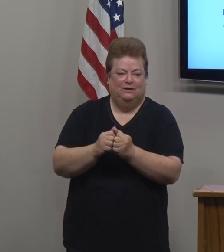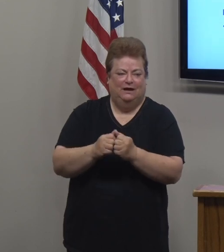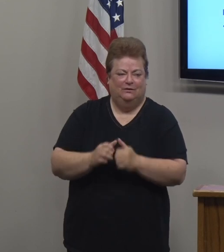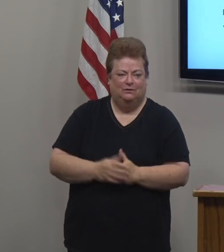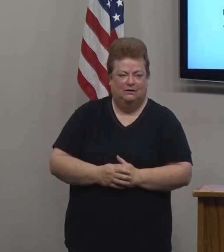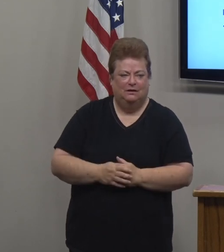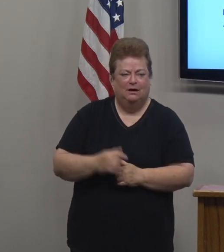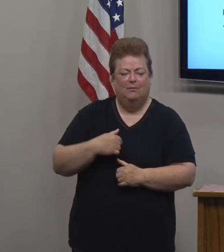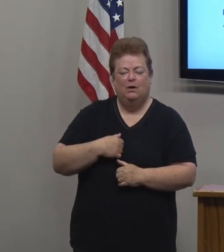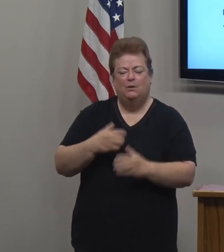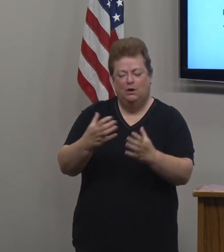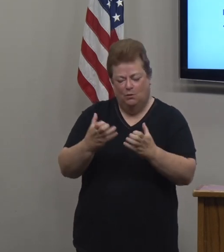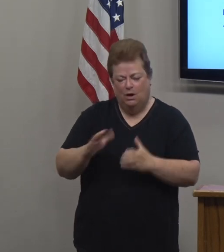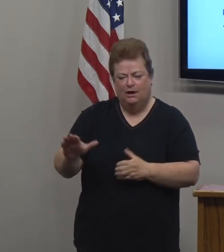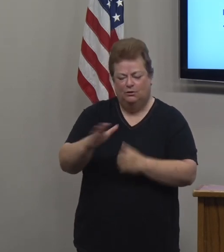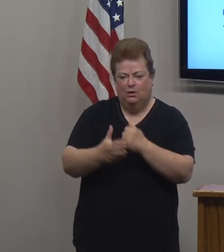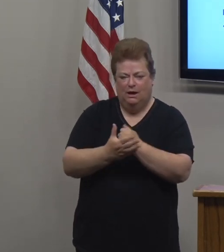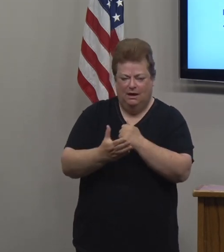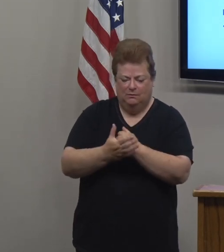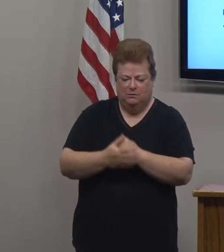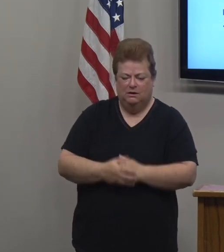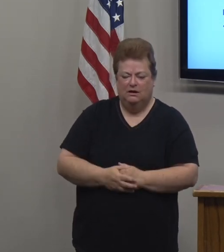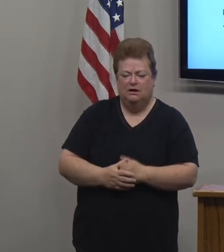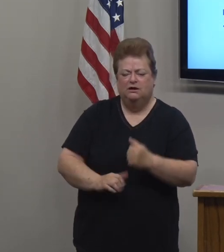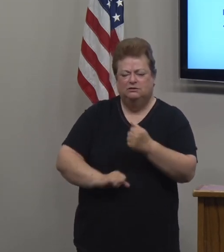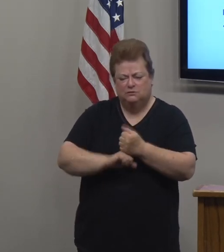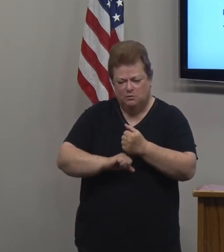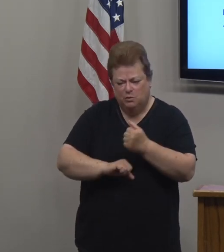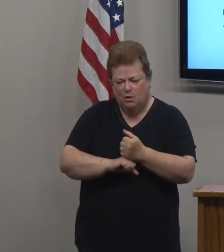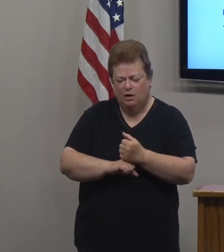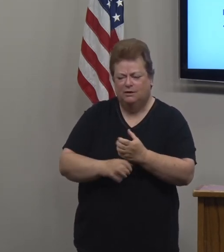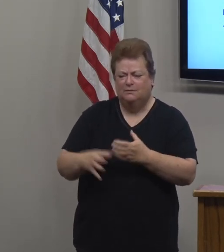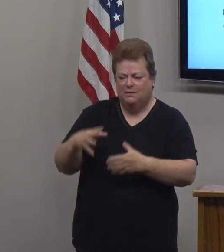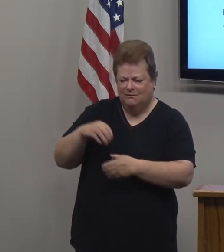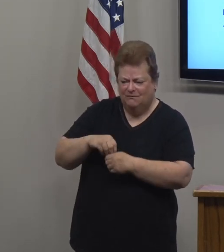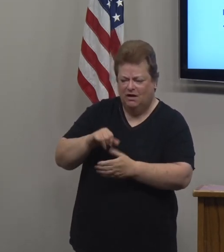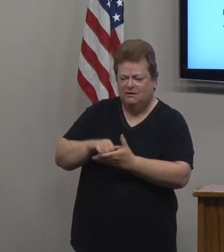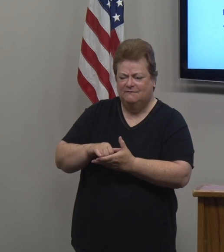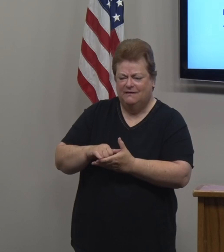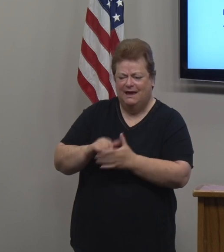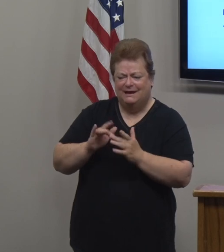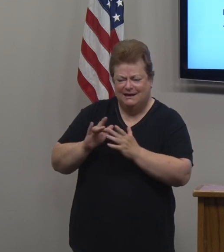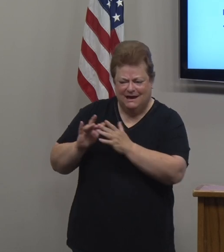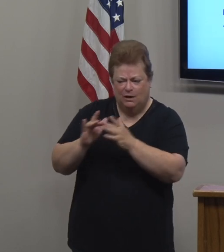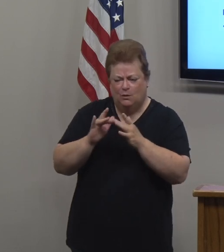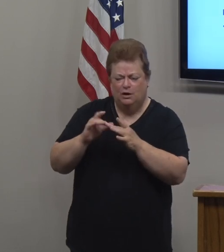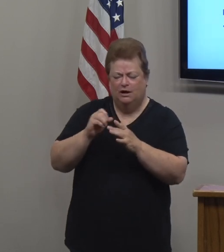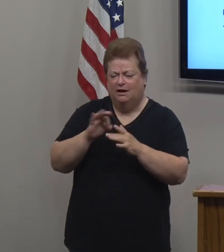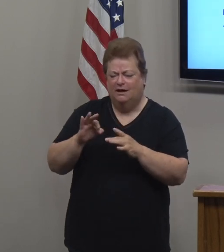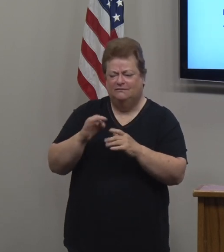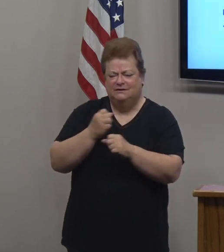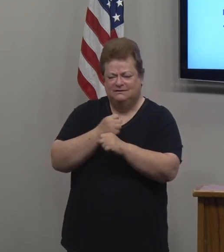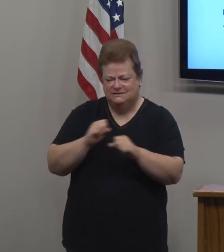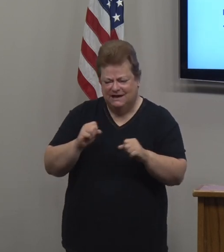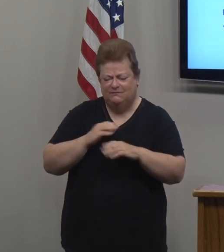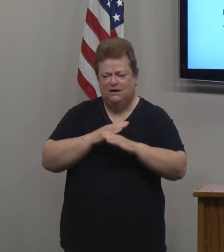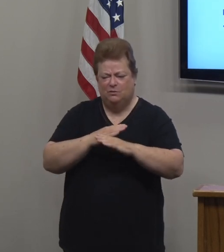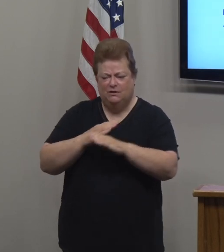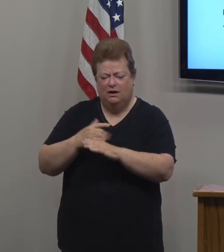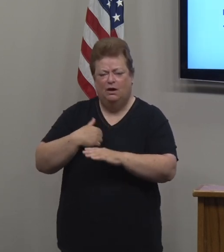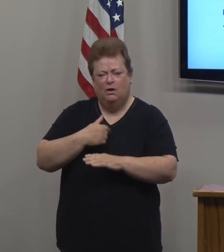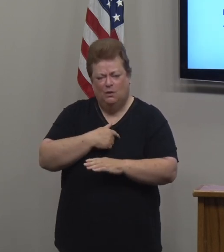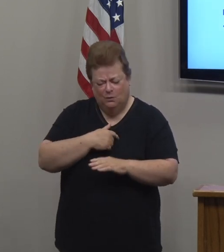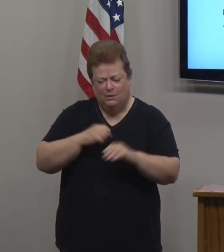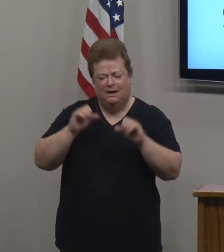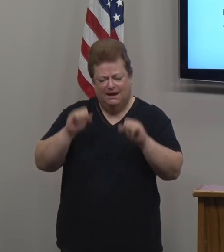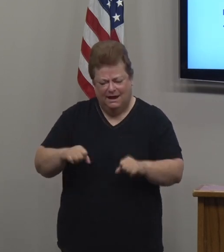But we ask for your help. Please support and be a part of that network of safety and protection. We all have the power to do this,